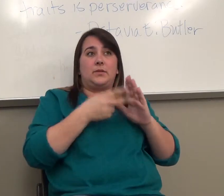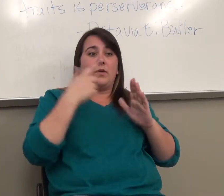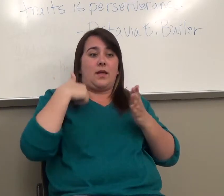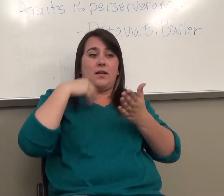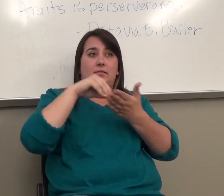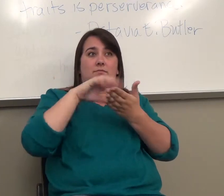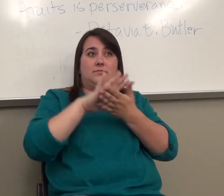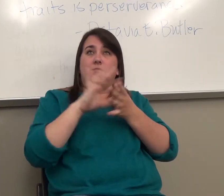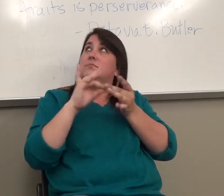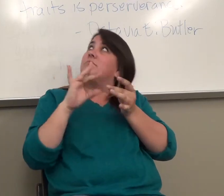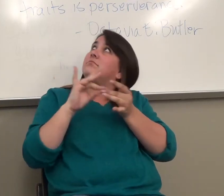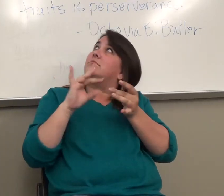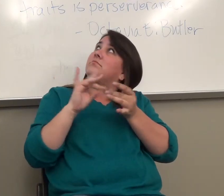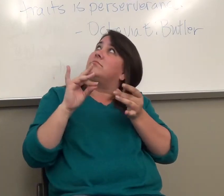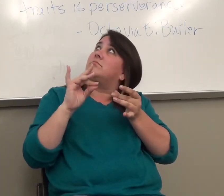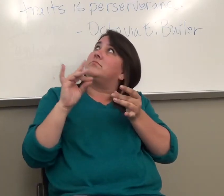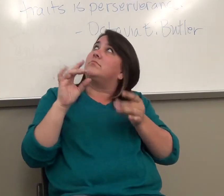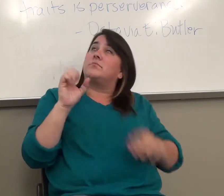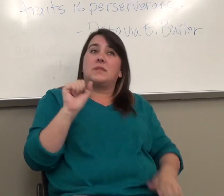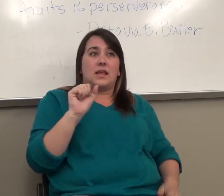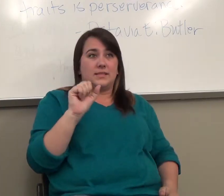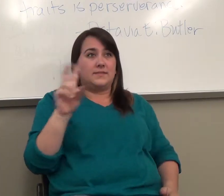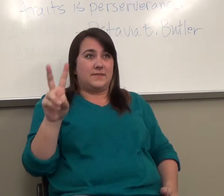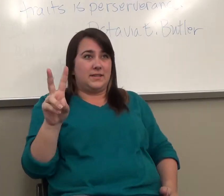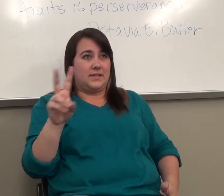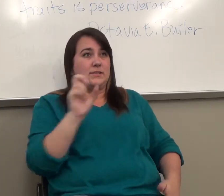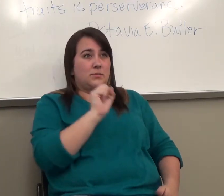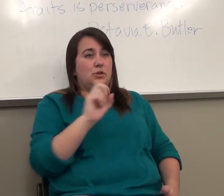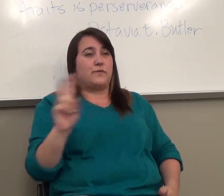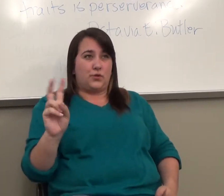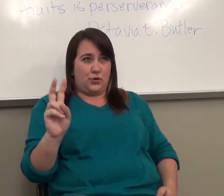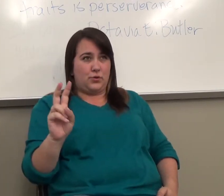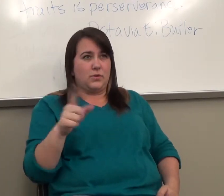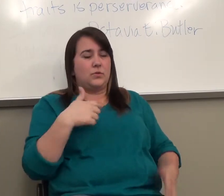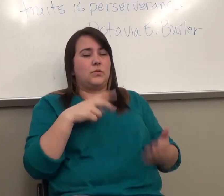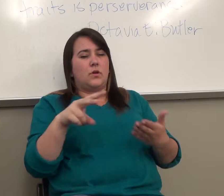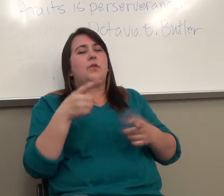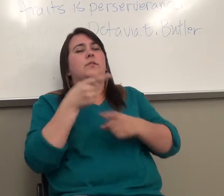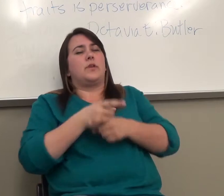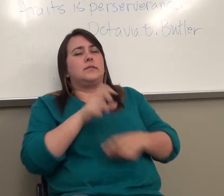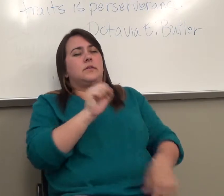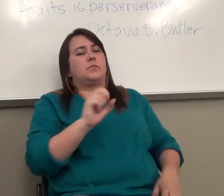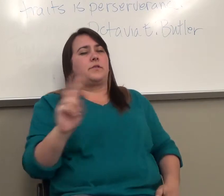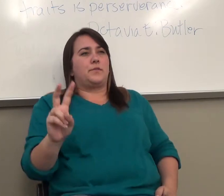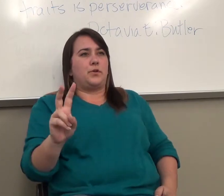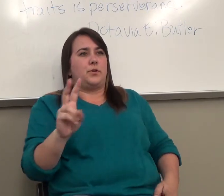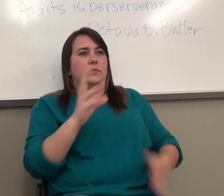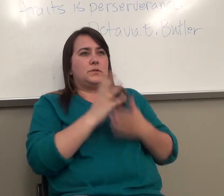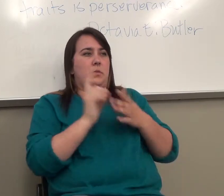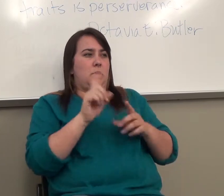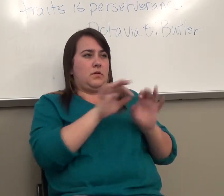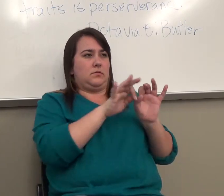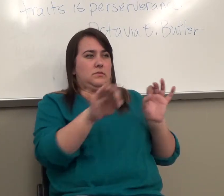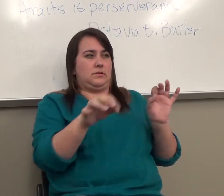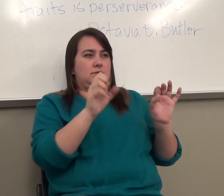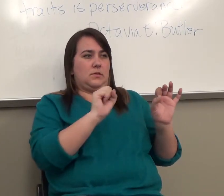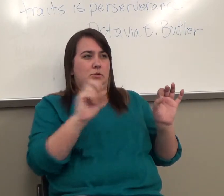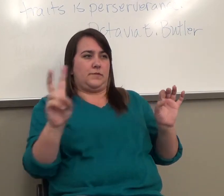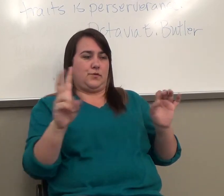over here, SB. You're going to say, oh, that's a subject. Somewhere in here I got to fix the subject verb